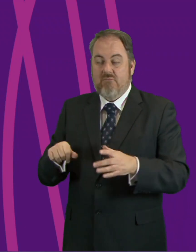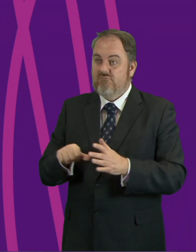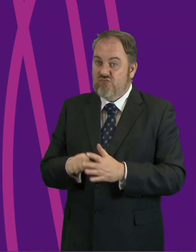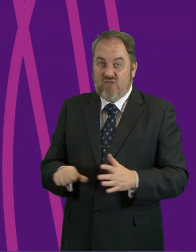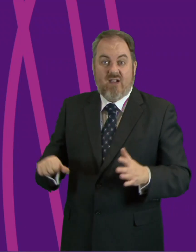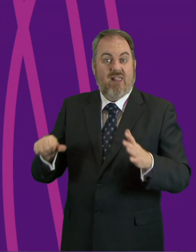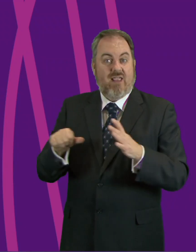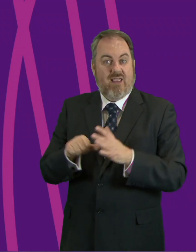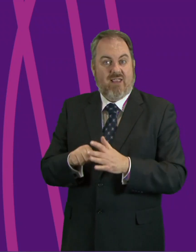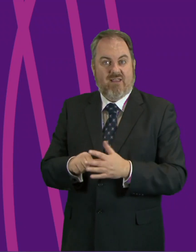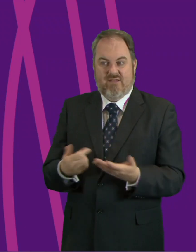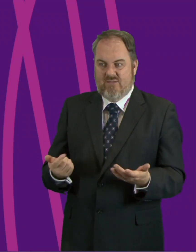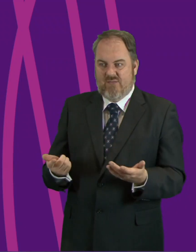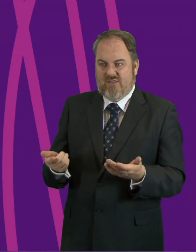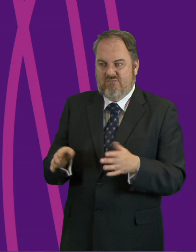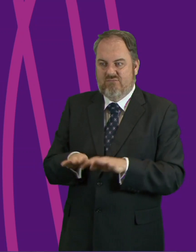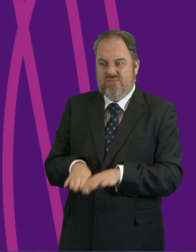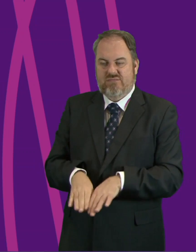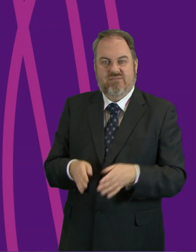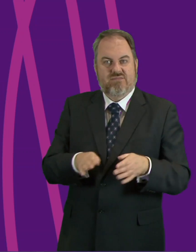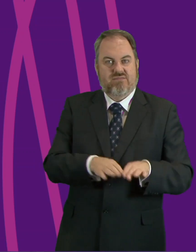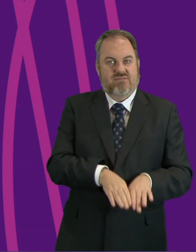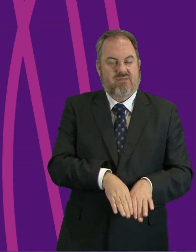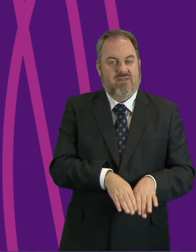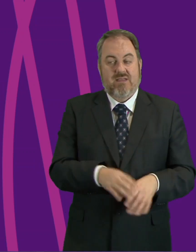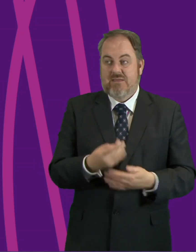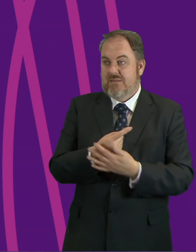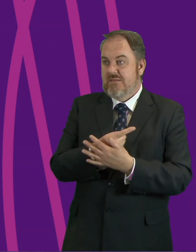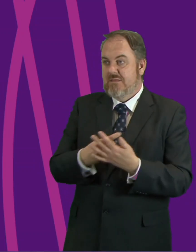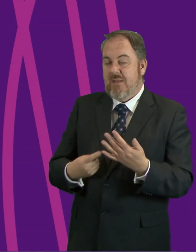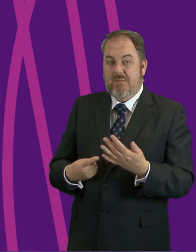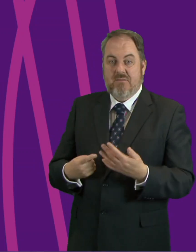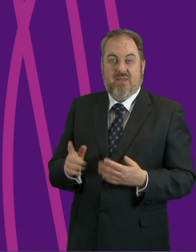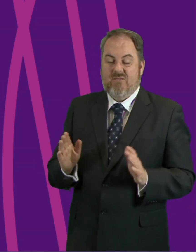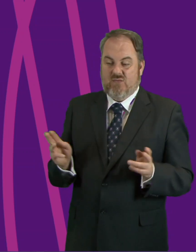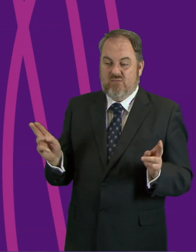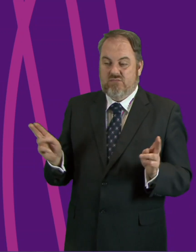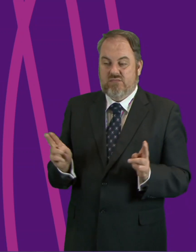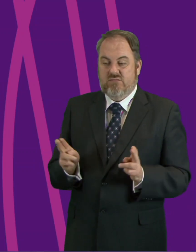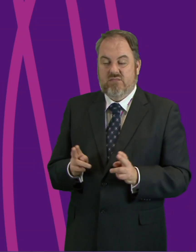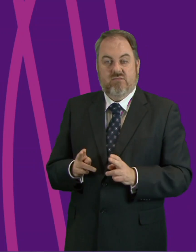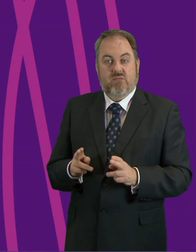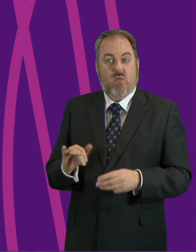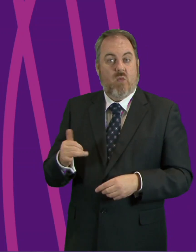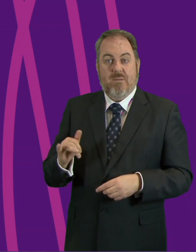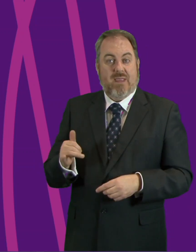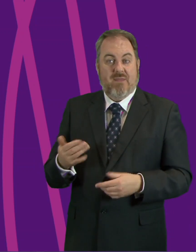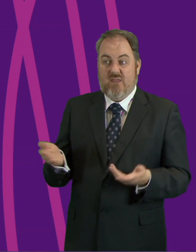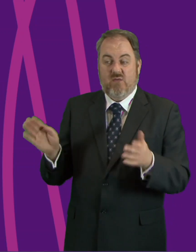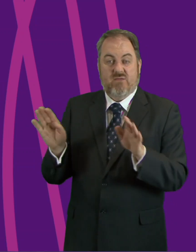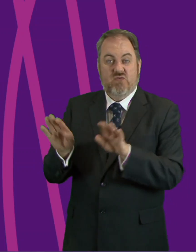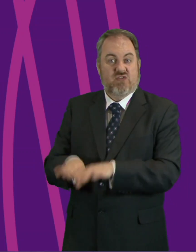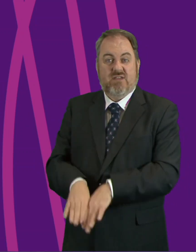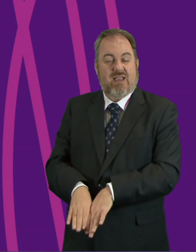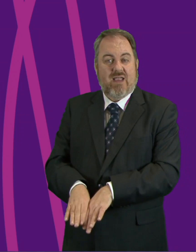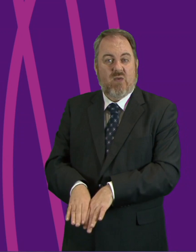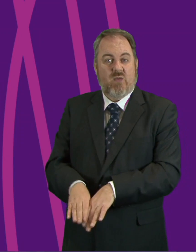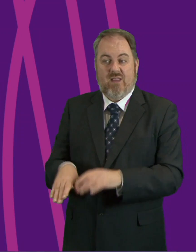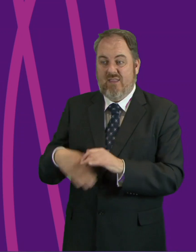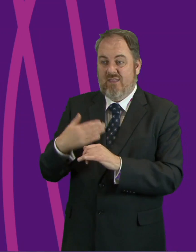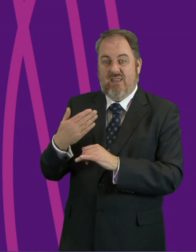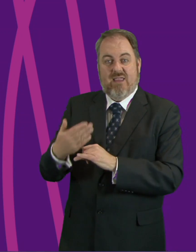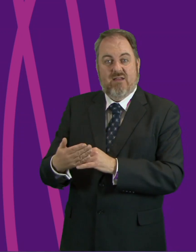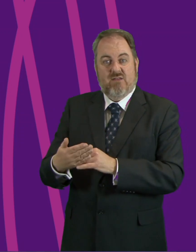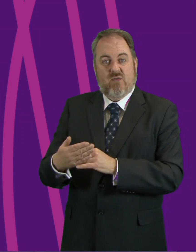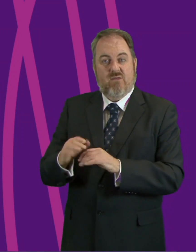struggling and are telling me that they might have to downsize, or they might not even be there at the end of this. So can I ask the First